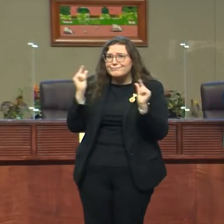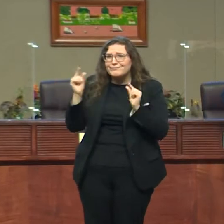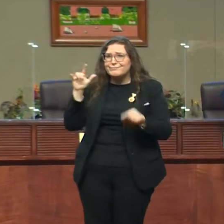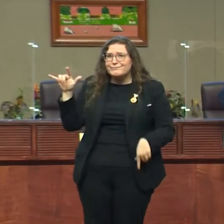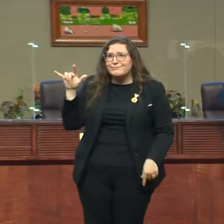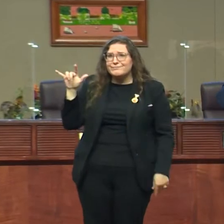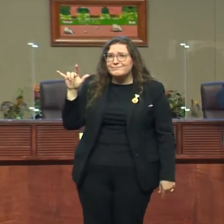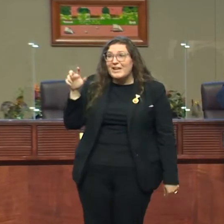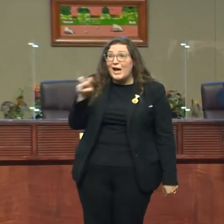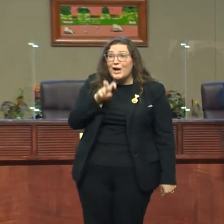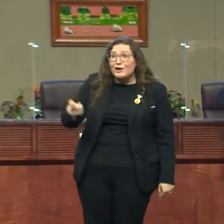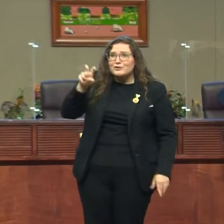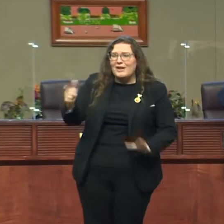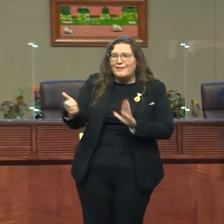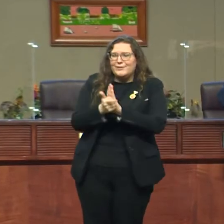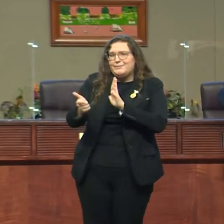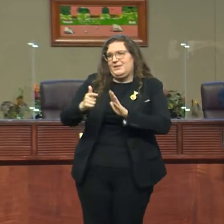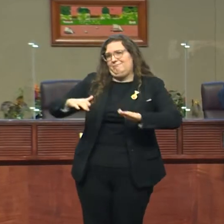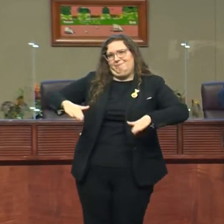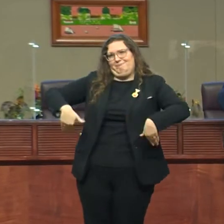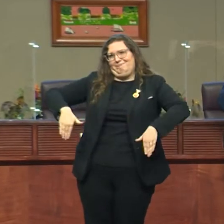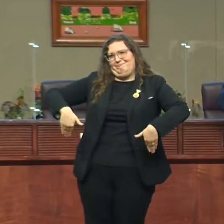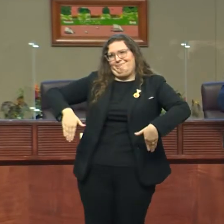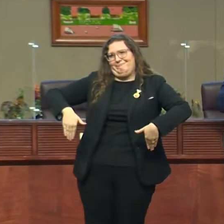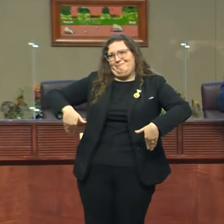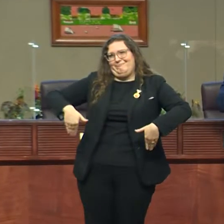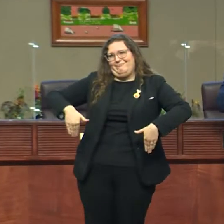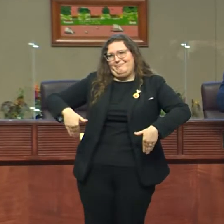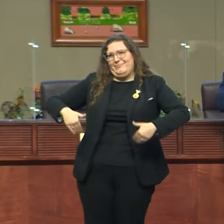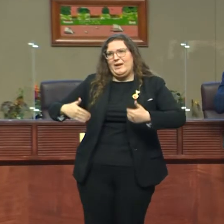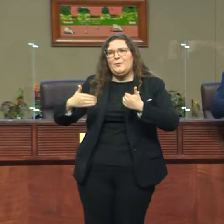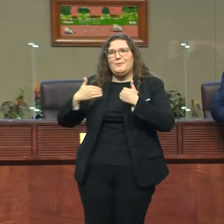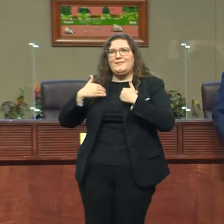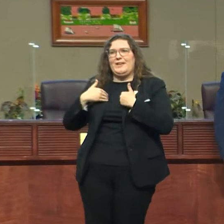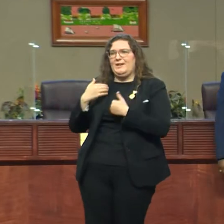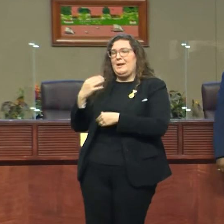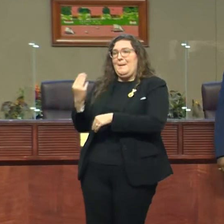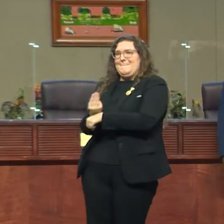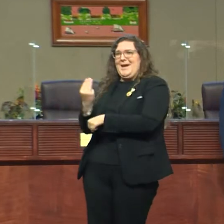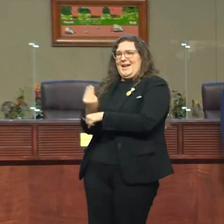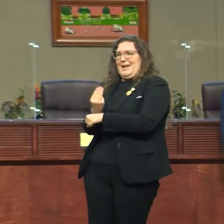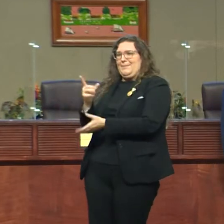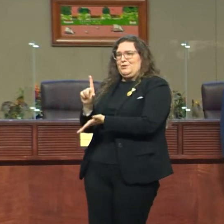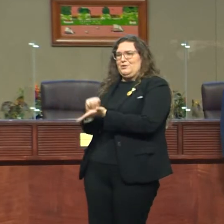Herald article that was published this afternoon about domestic testing.